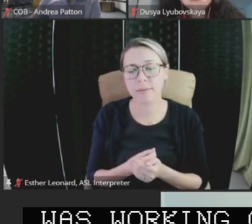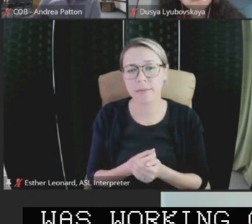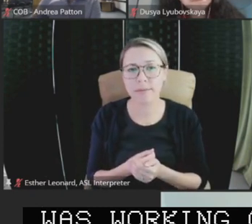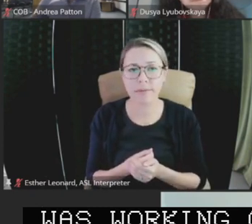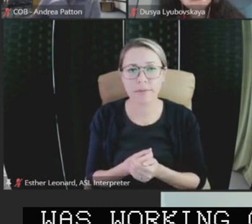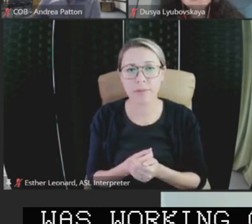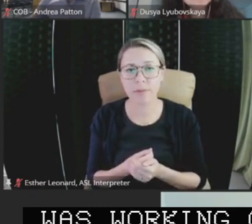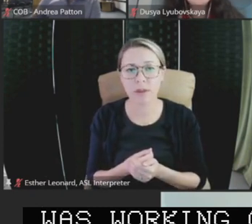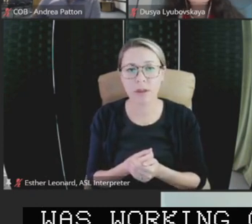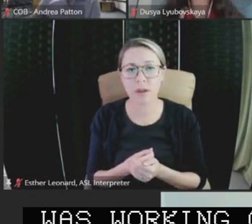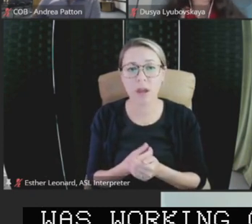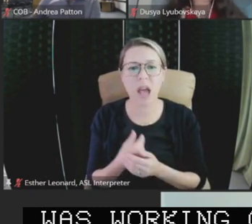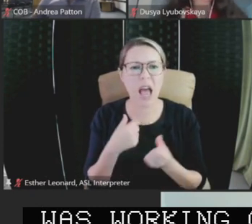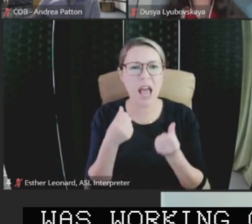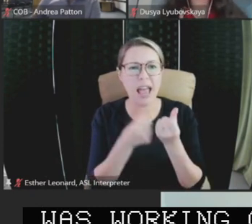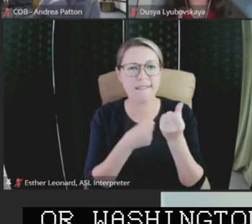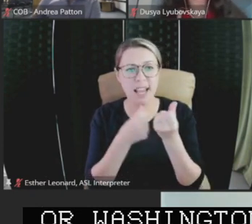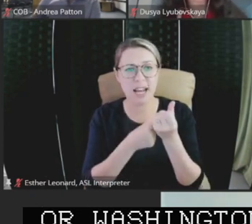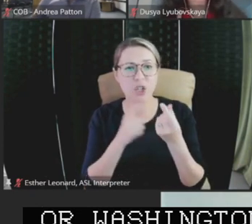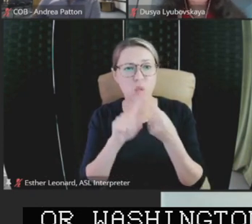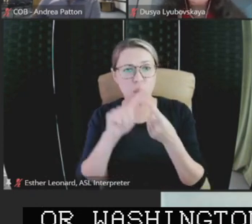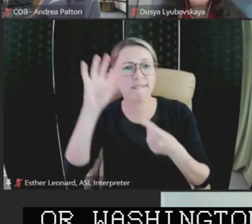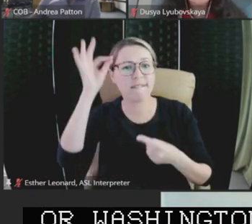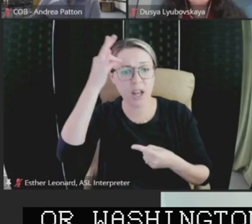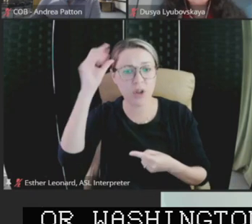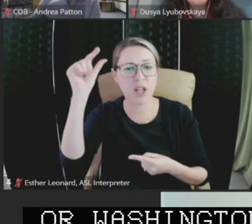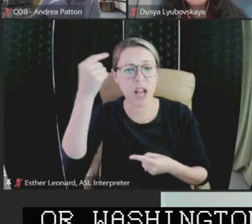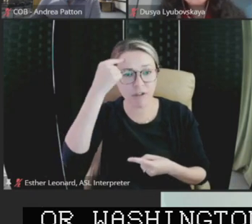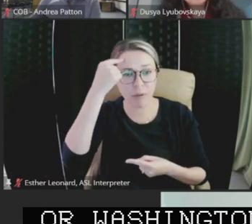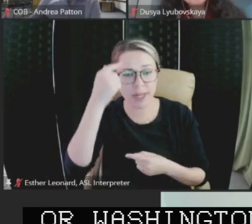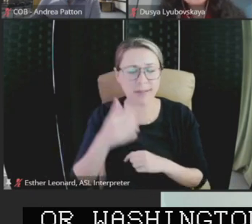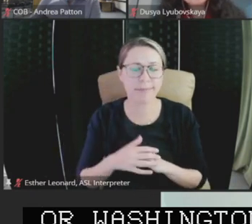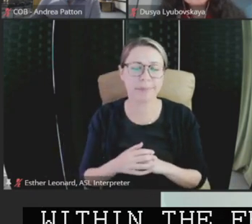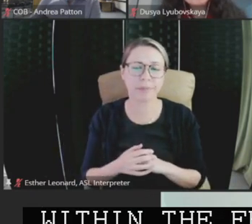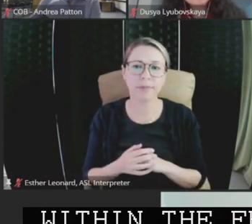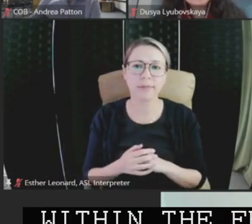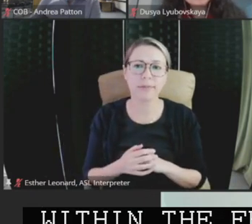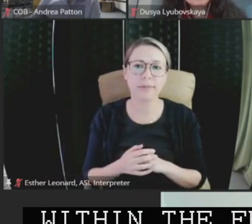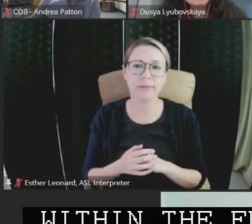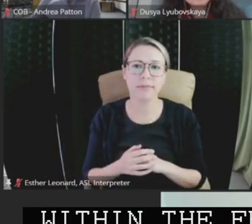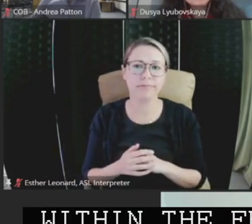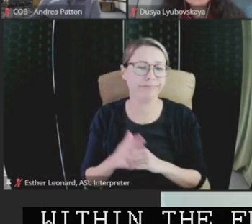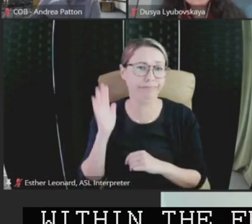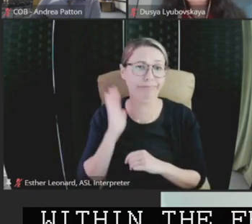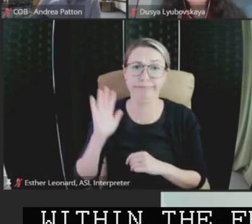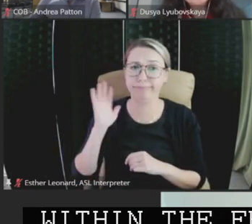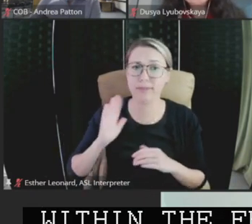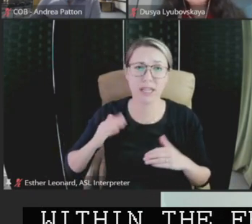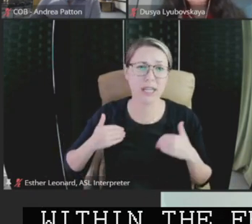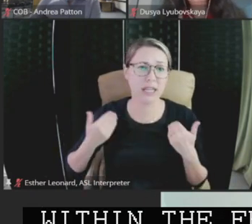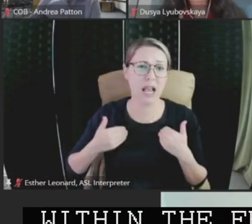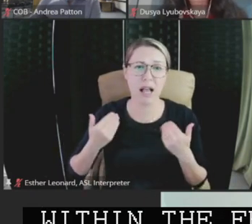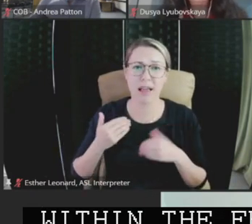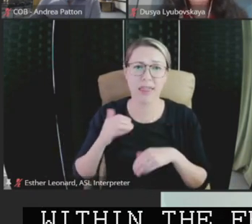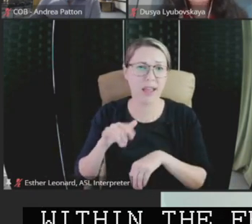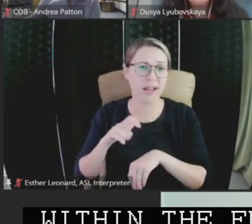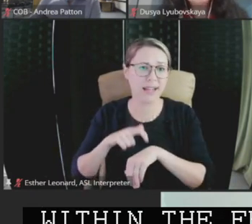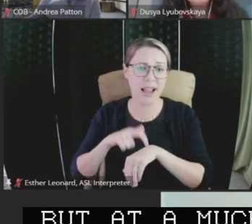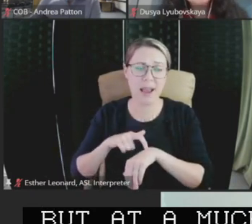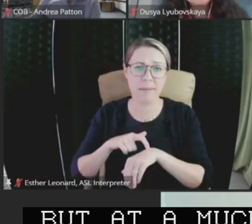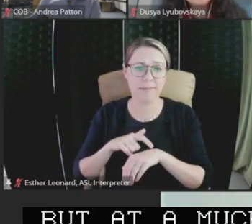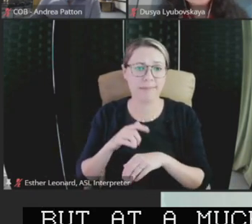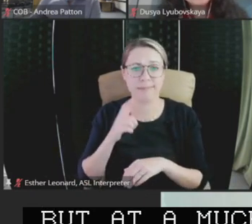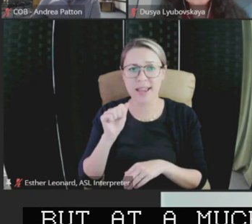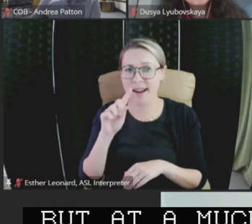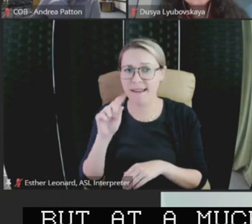within the federal government, but at a much earlier stage relative to where that is now. But I